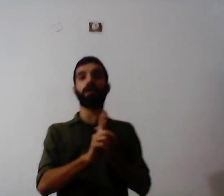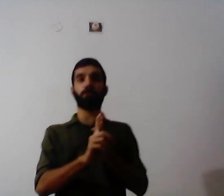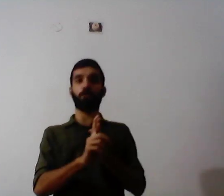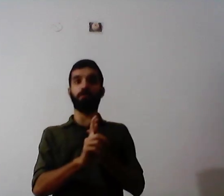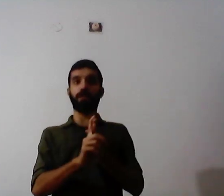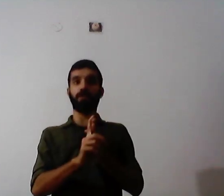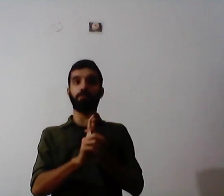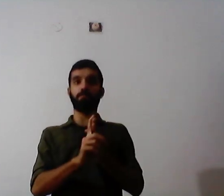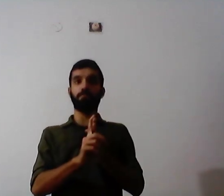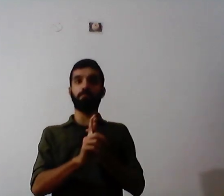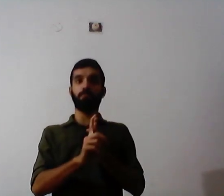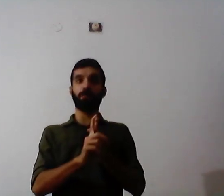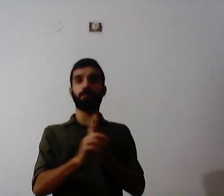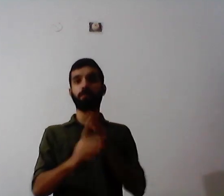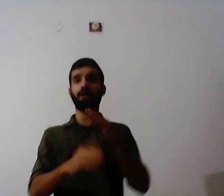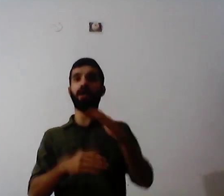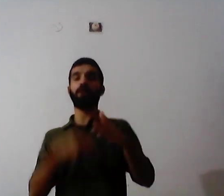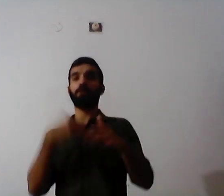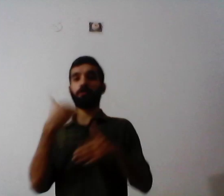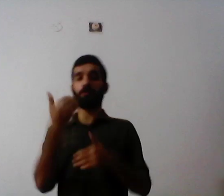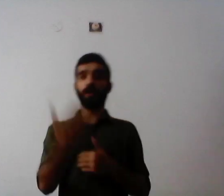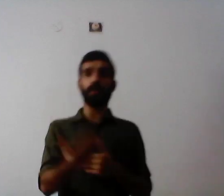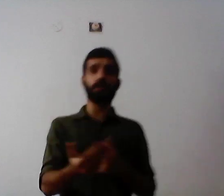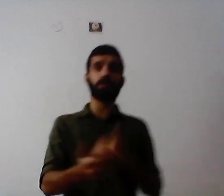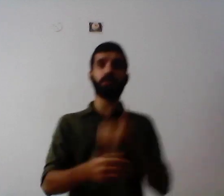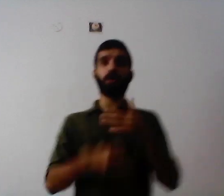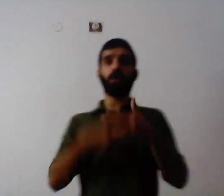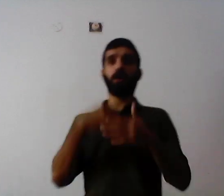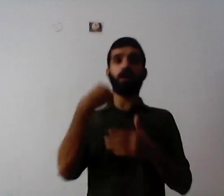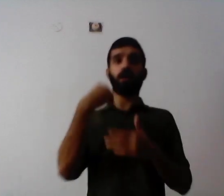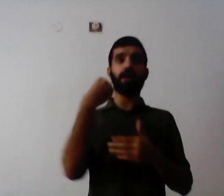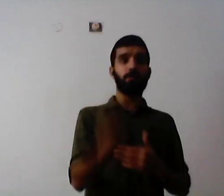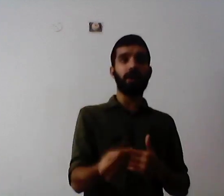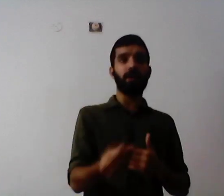solvent? First of all, I'll just explain it,